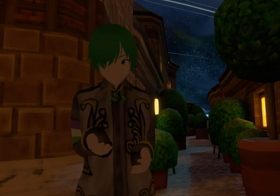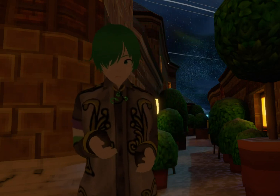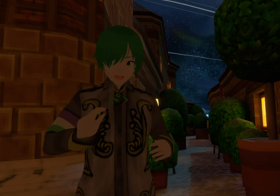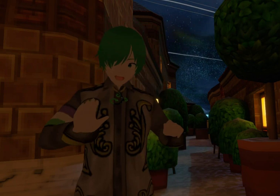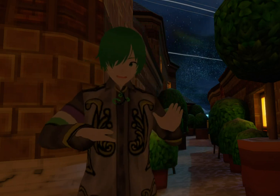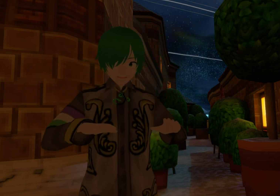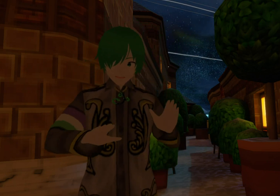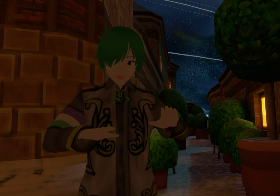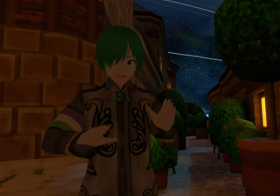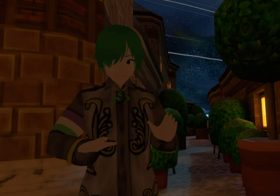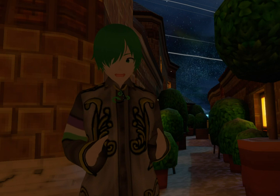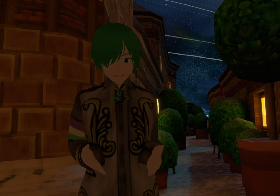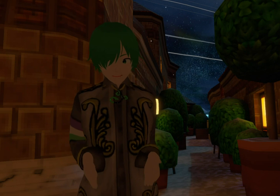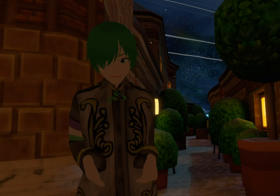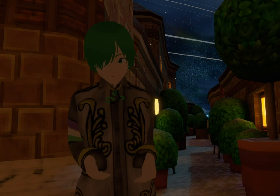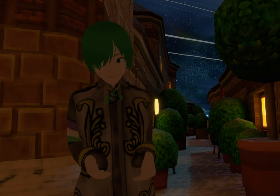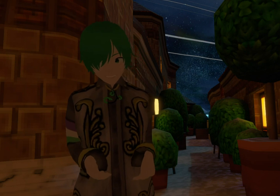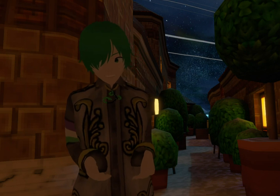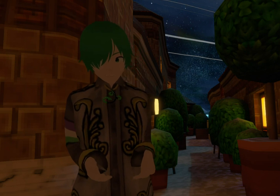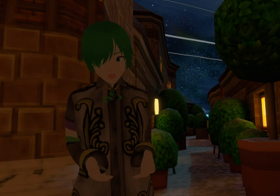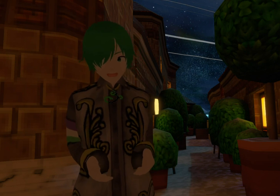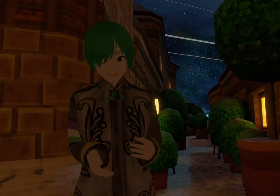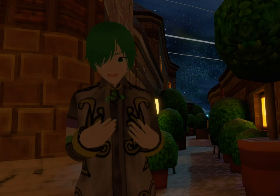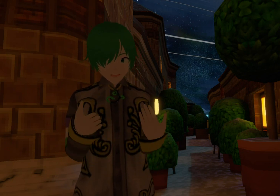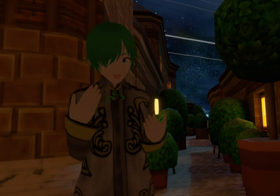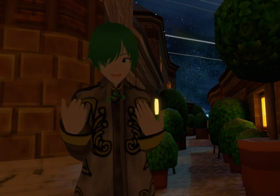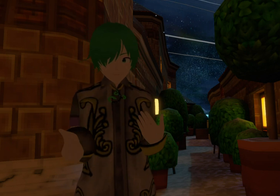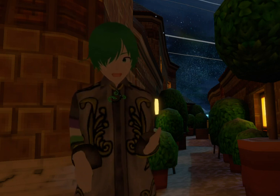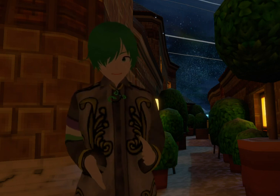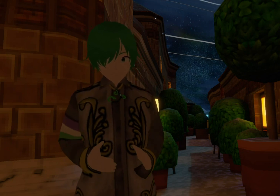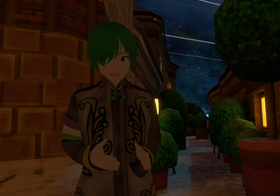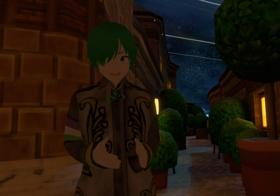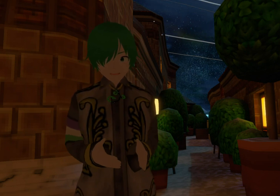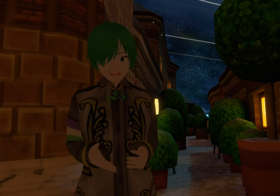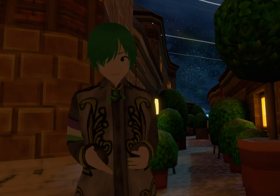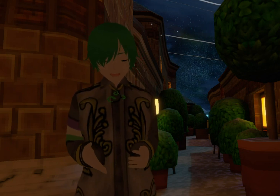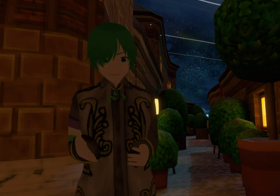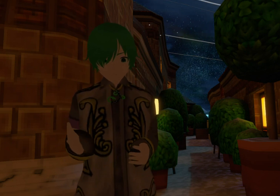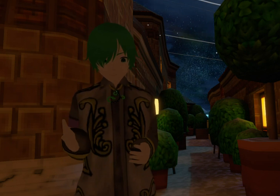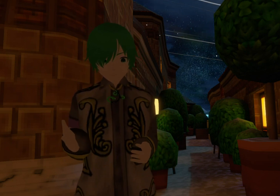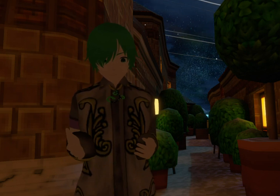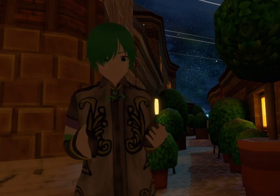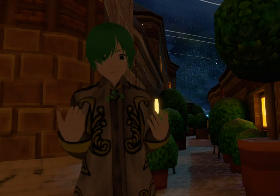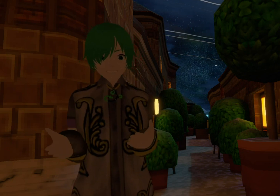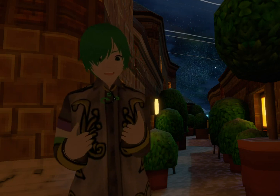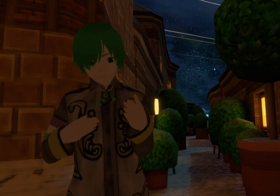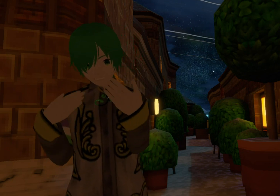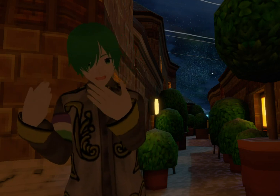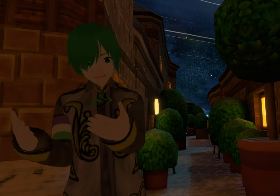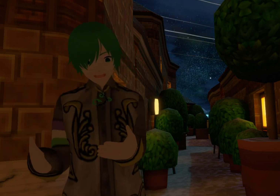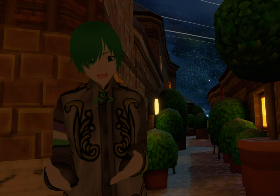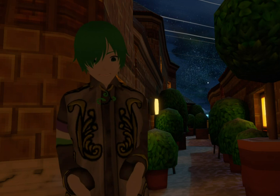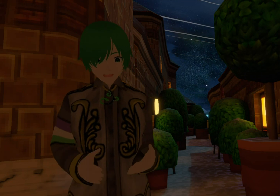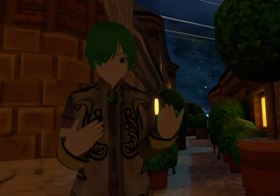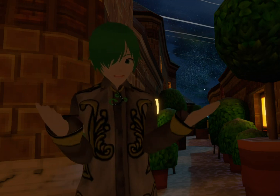I have a few like funny phrases like that will come up when I think of like a certain sign and trying to explain, how do